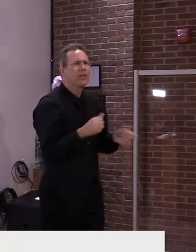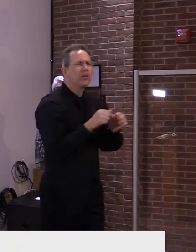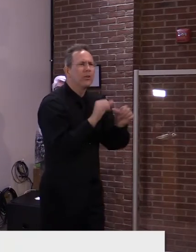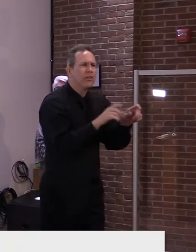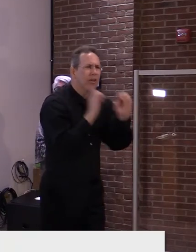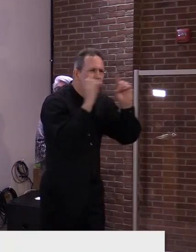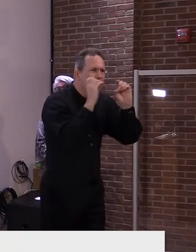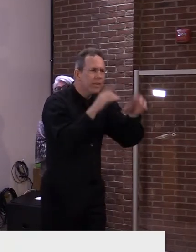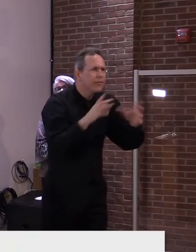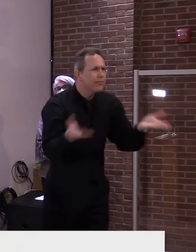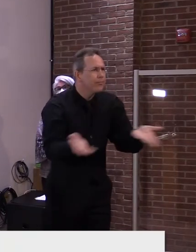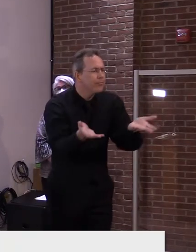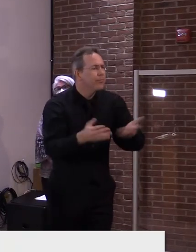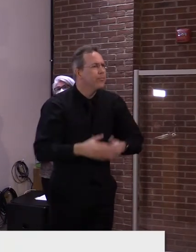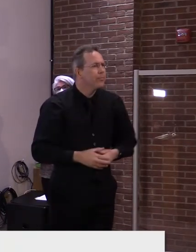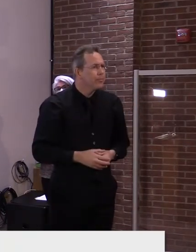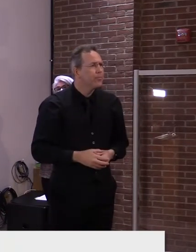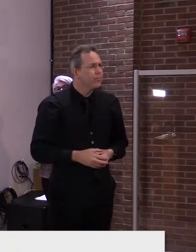approach.